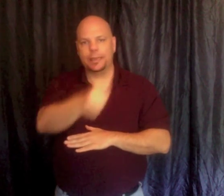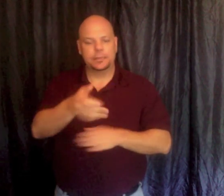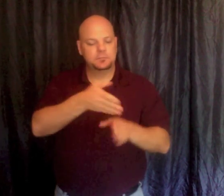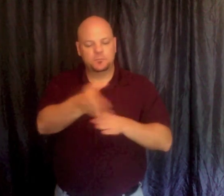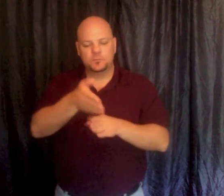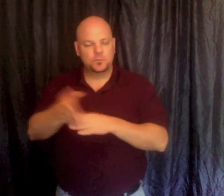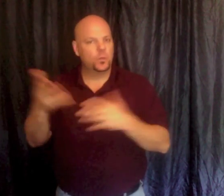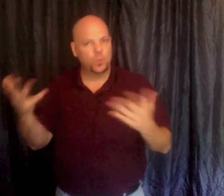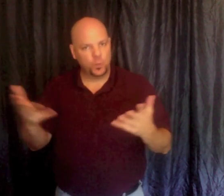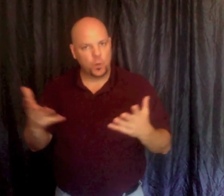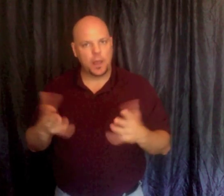do no harm.